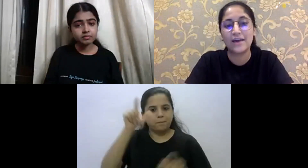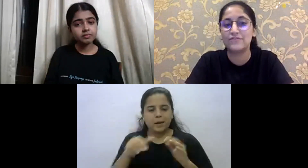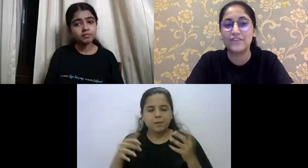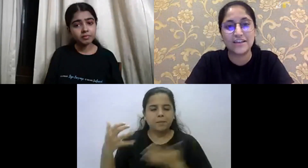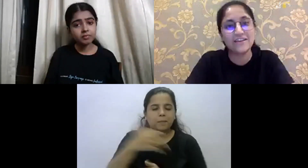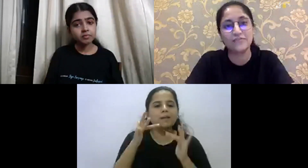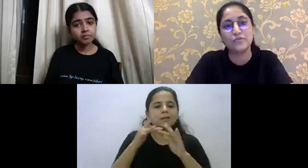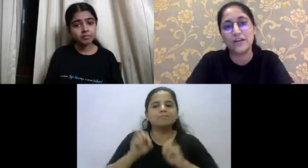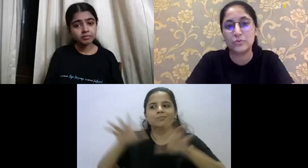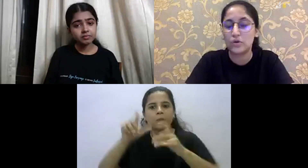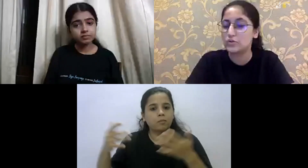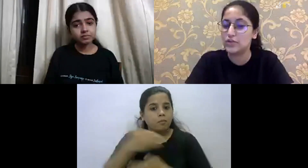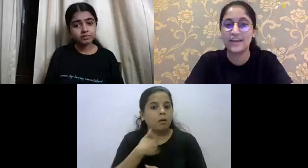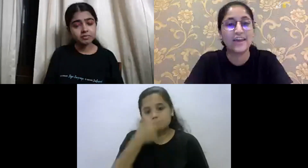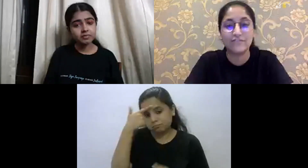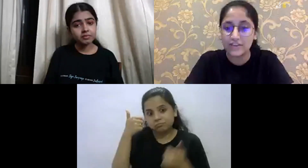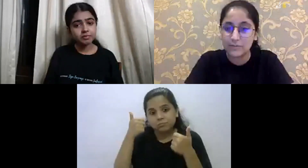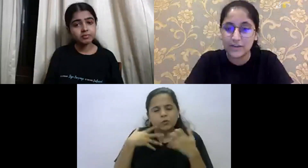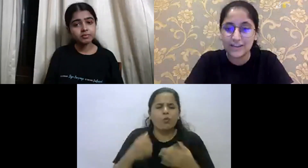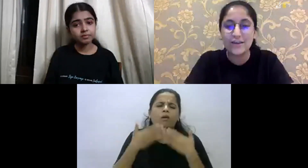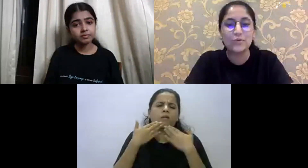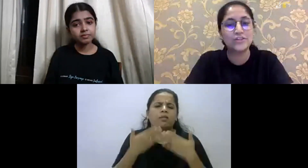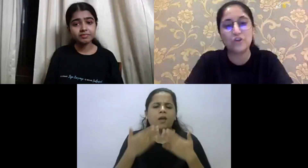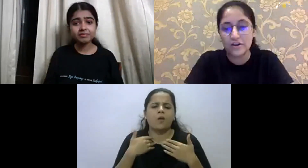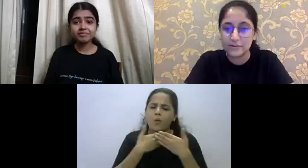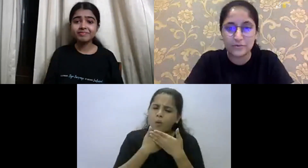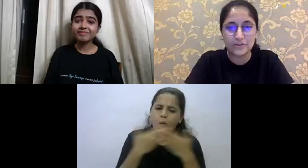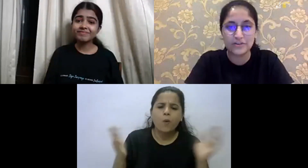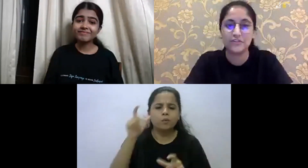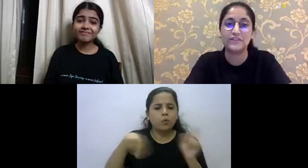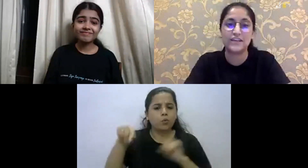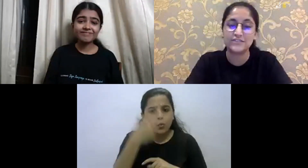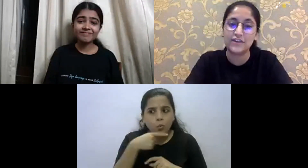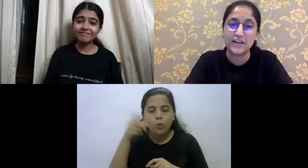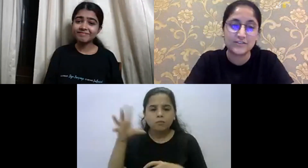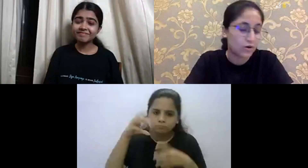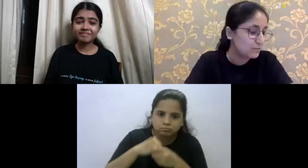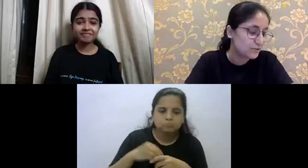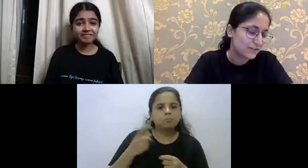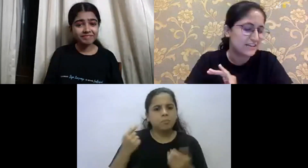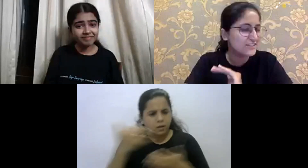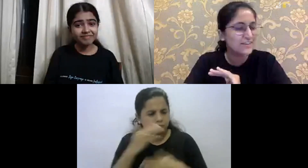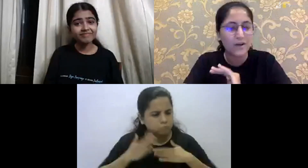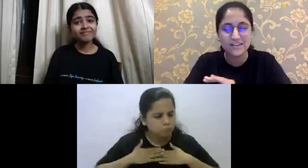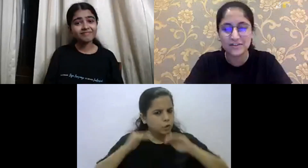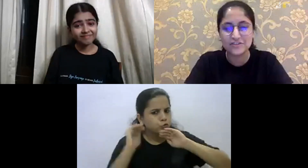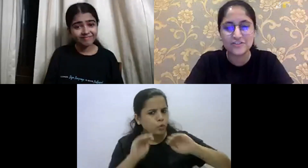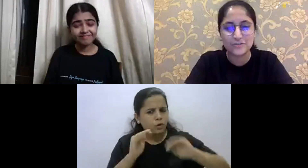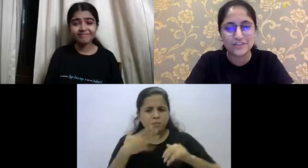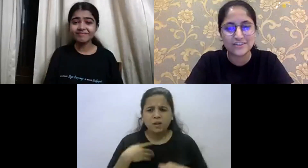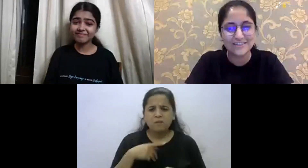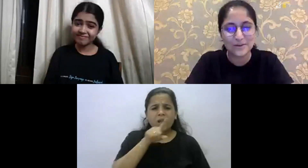really am very grateful and want to thank everybody who has contributed. We have raised funds almost, we are reaching